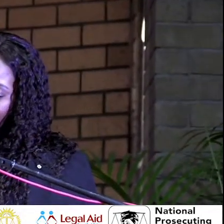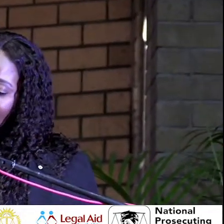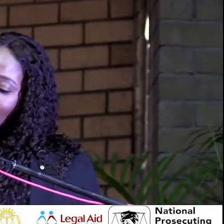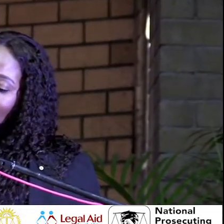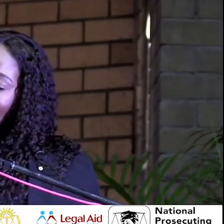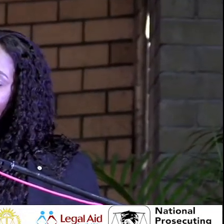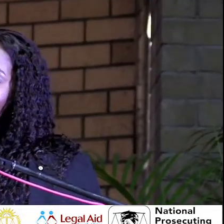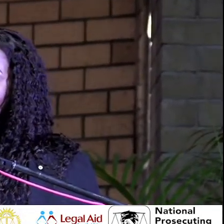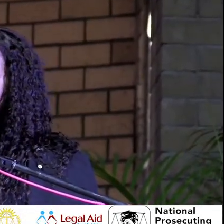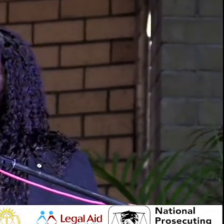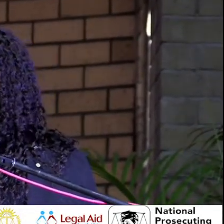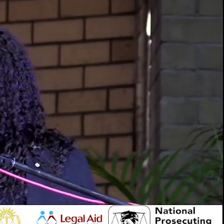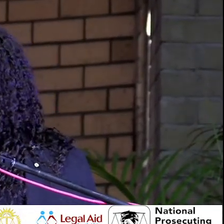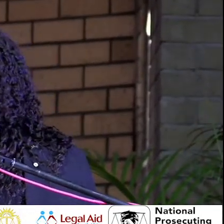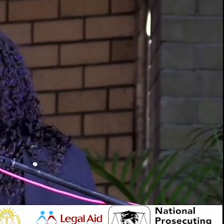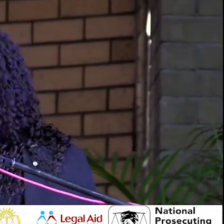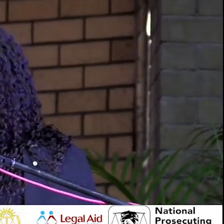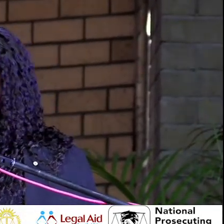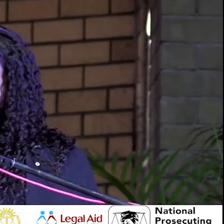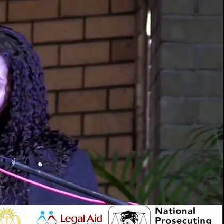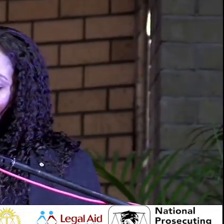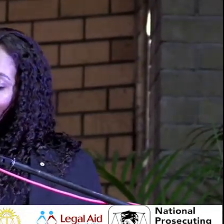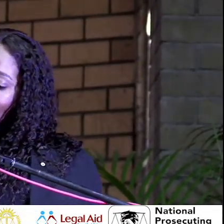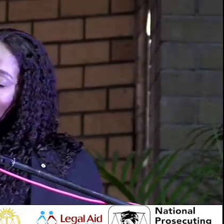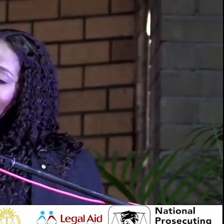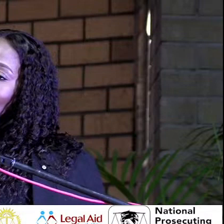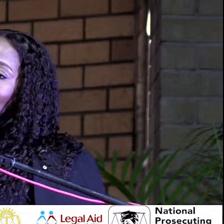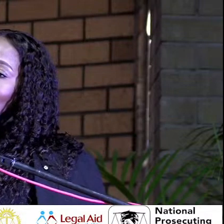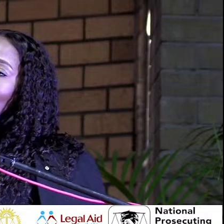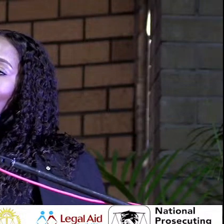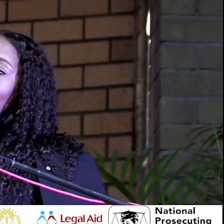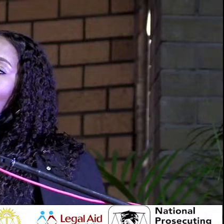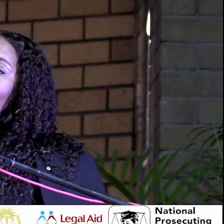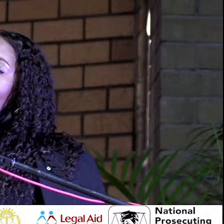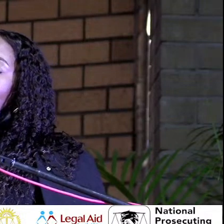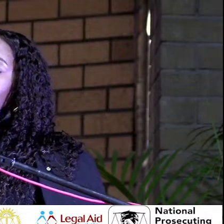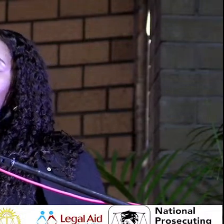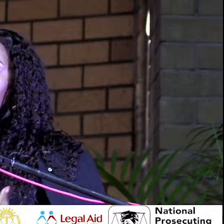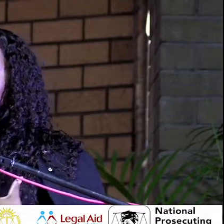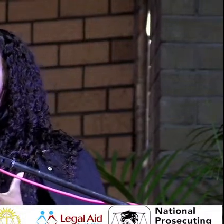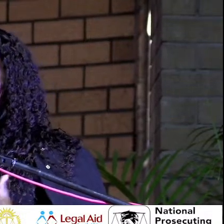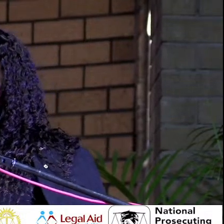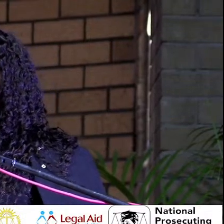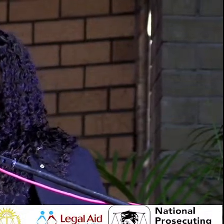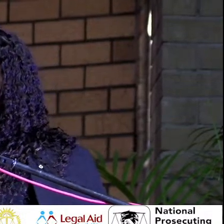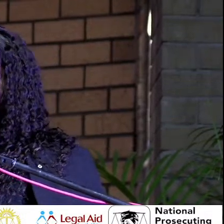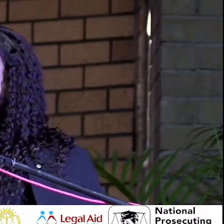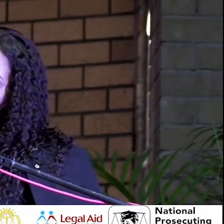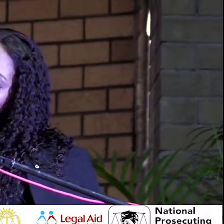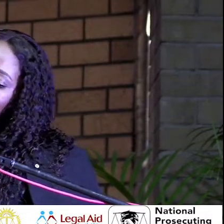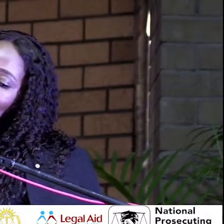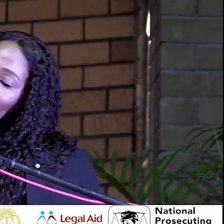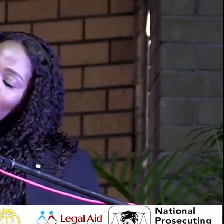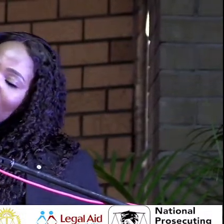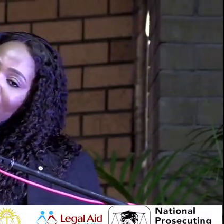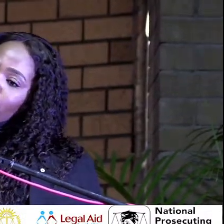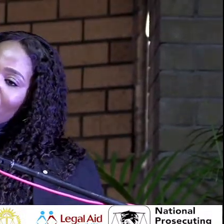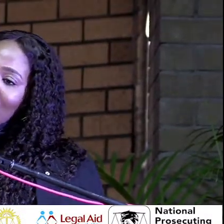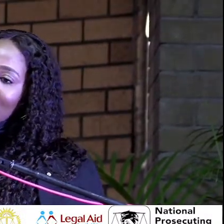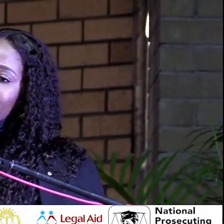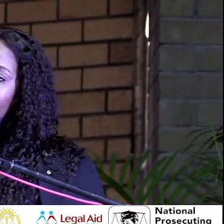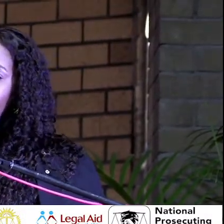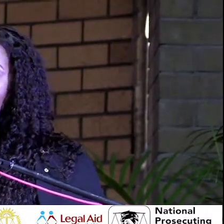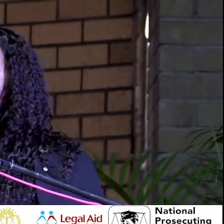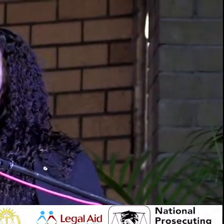nabantwana. Liyaphandwa ke ngoku ityala oze ngalo, kuye ke ngoku umntu ozovula isimangalo ohlukumezekileyo ke ngoku kufuneke